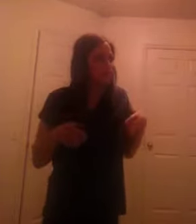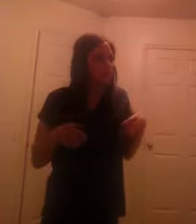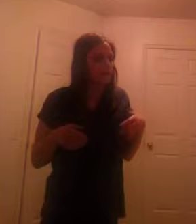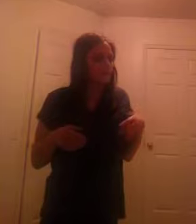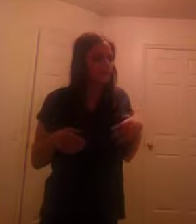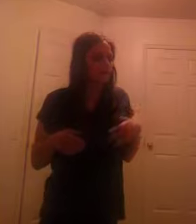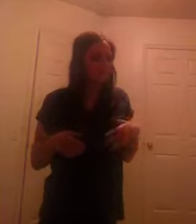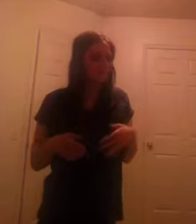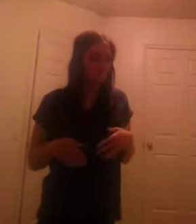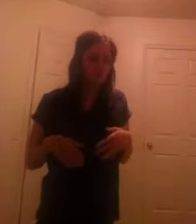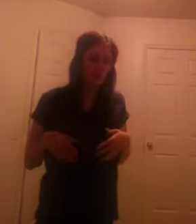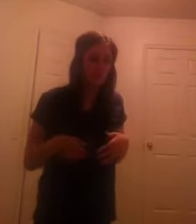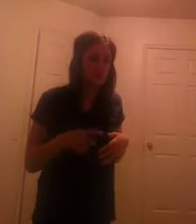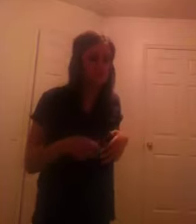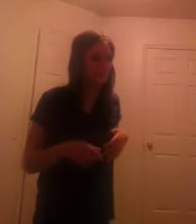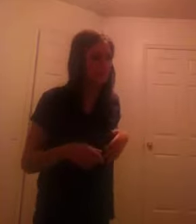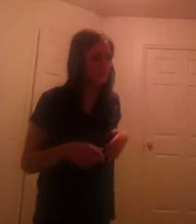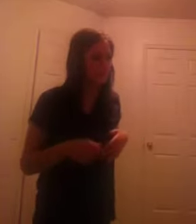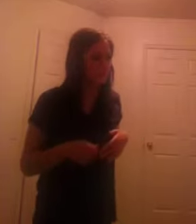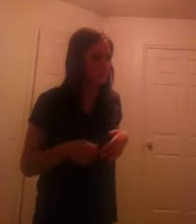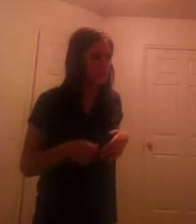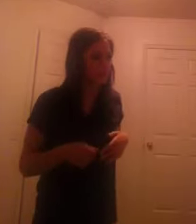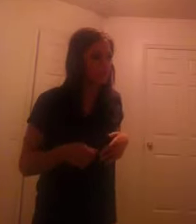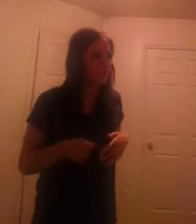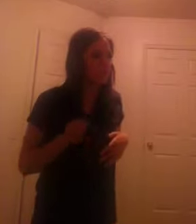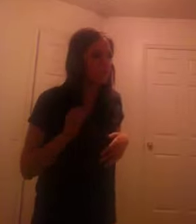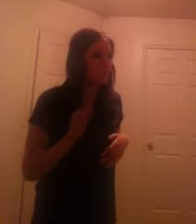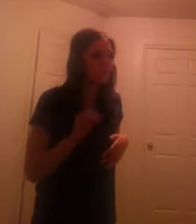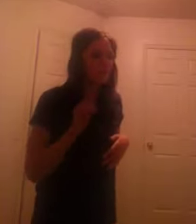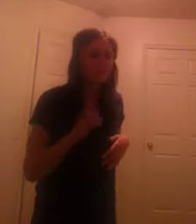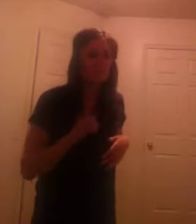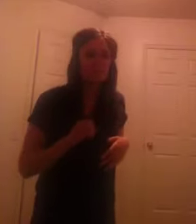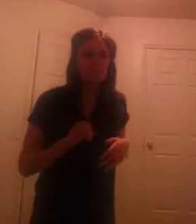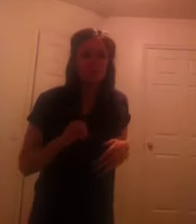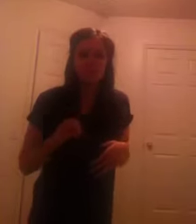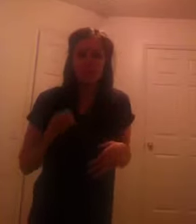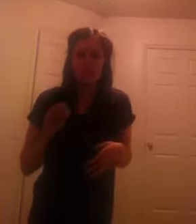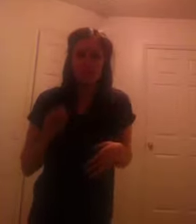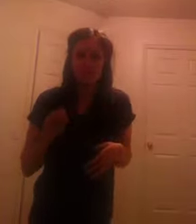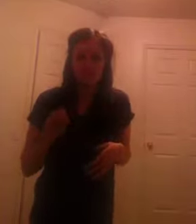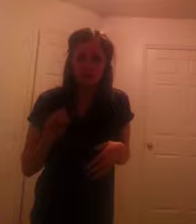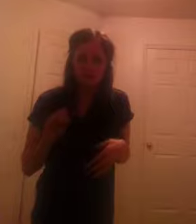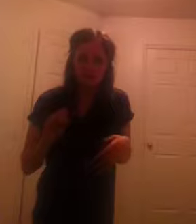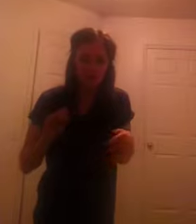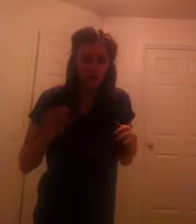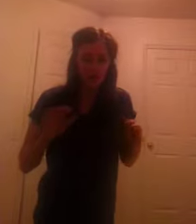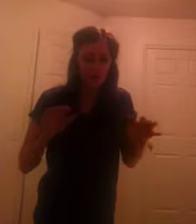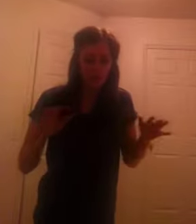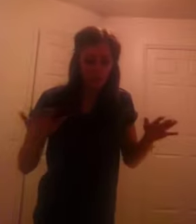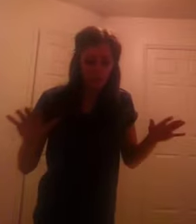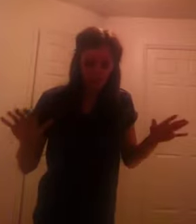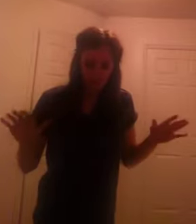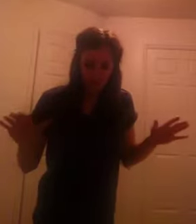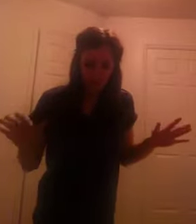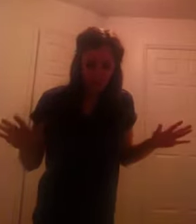side. So as we were walking along, we finally made it to our first big